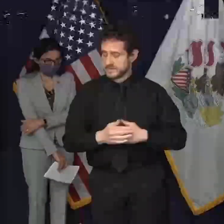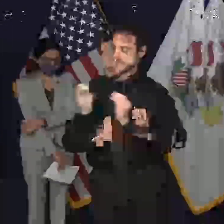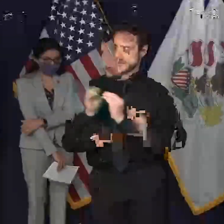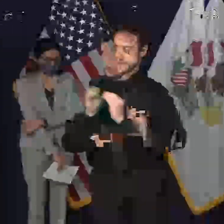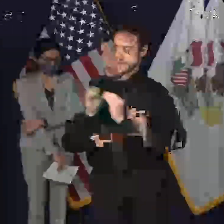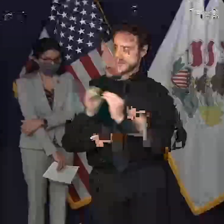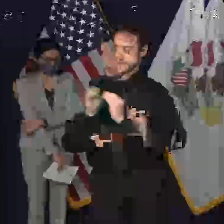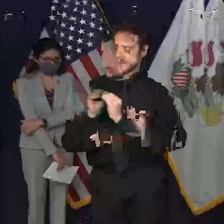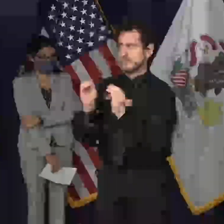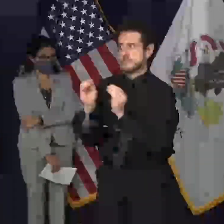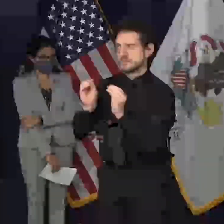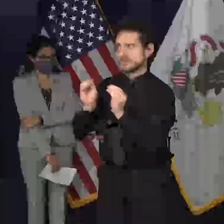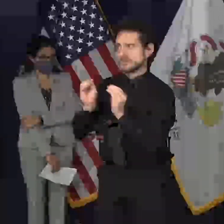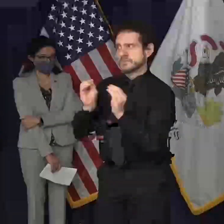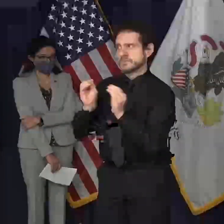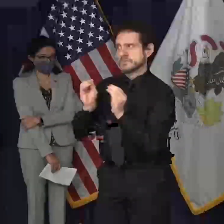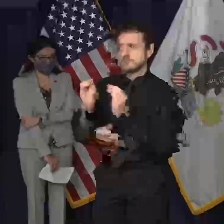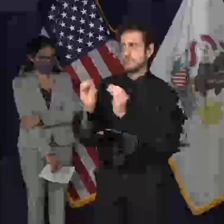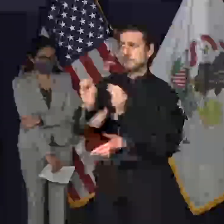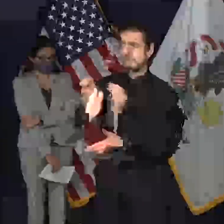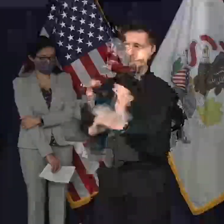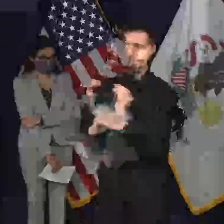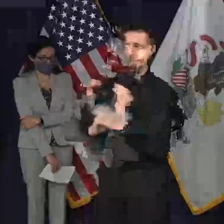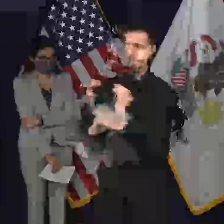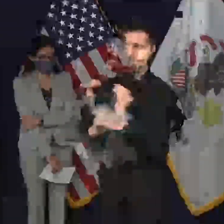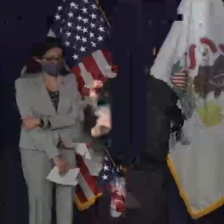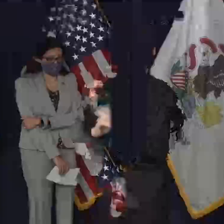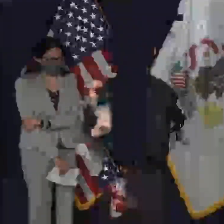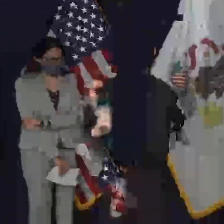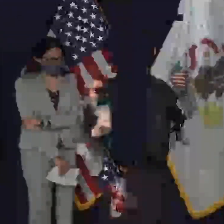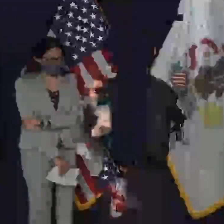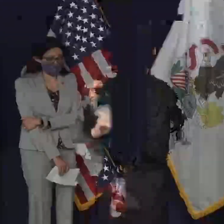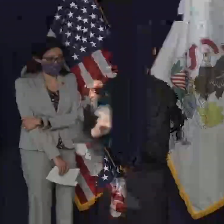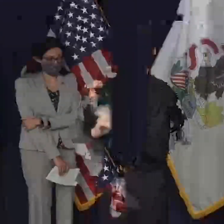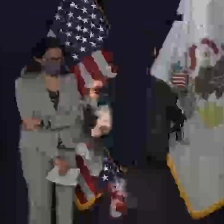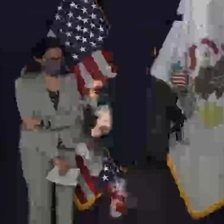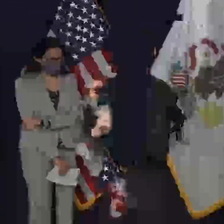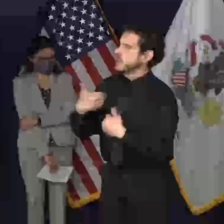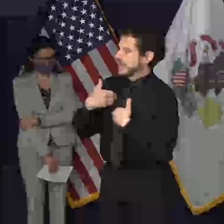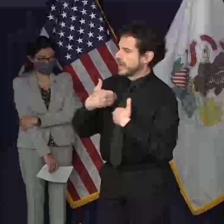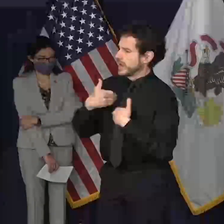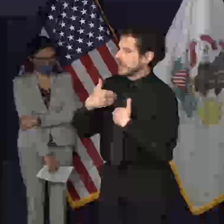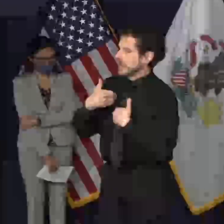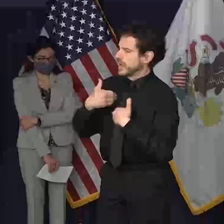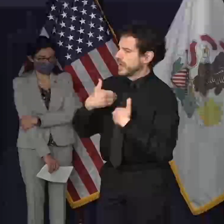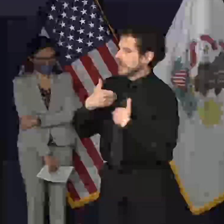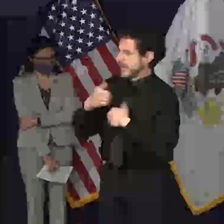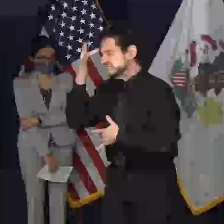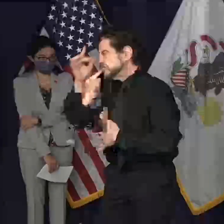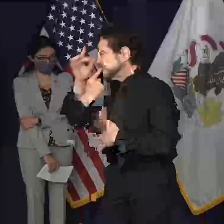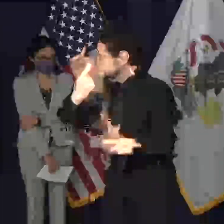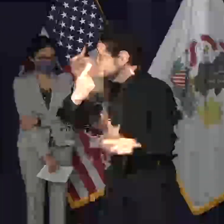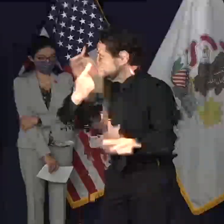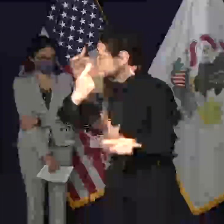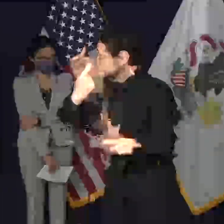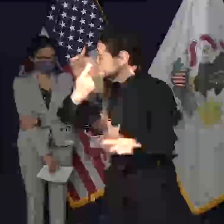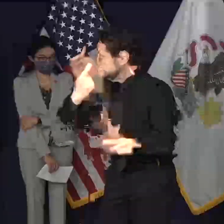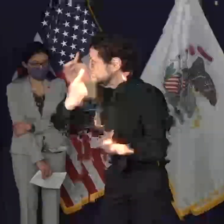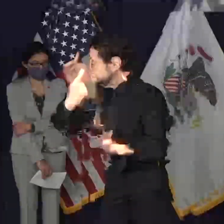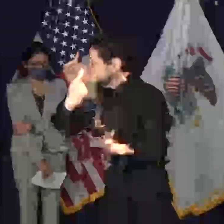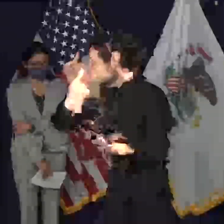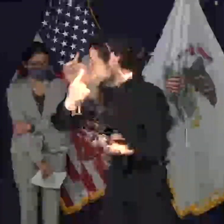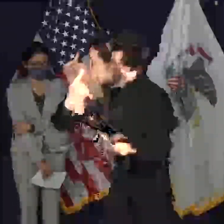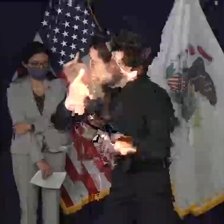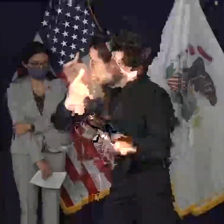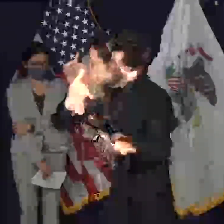sick people who have had testing. So maybe that 30% won't hold going forward, but from previous numbers, we've had about 30% of people end up in